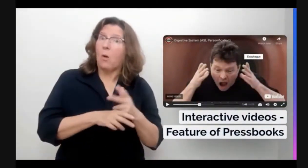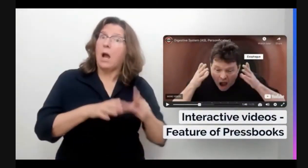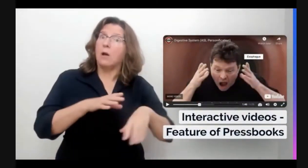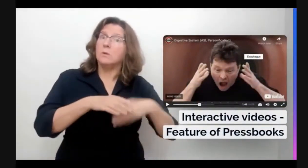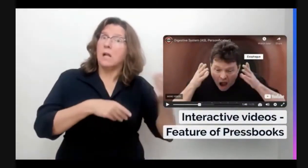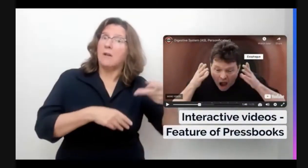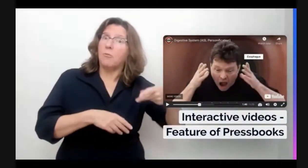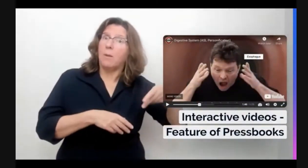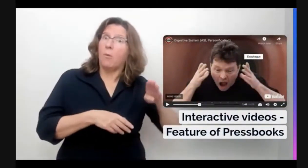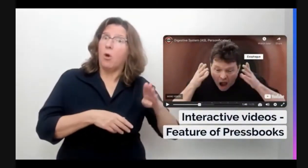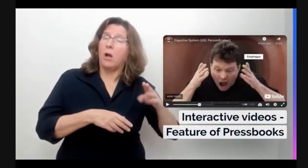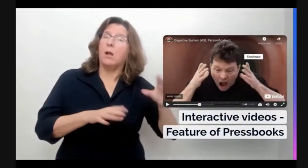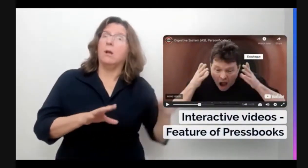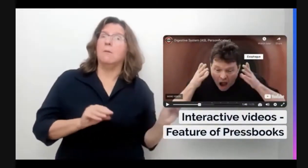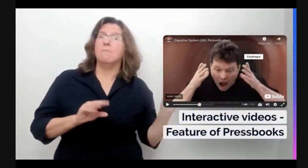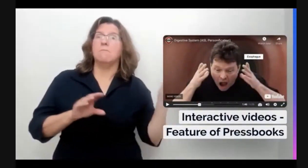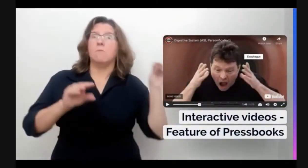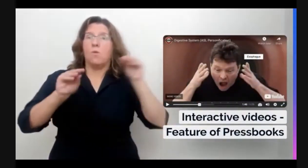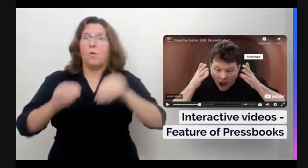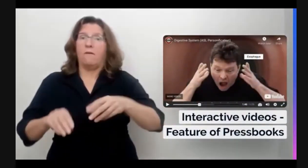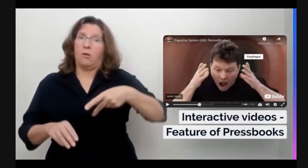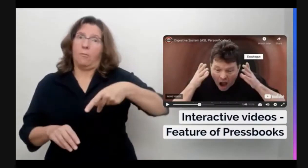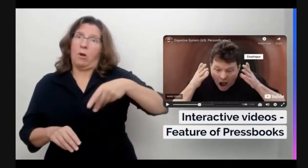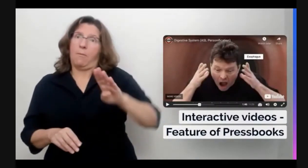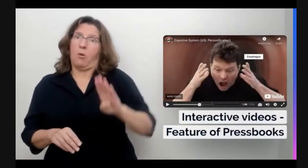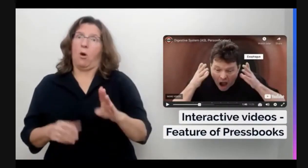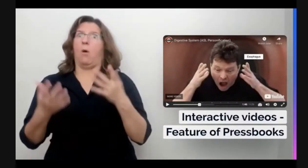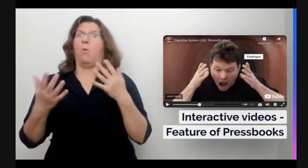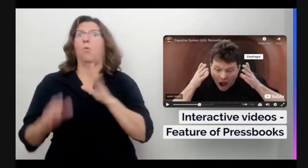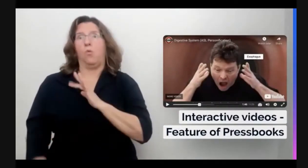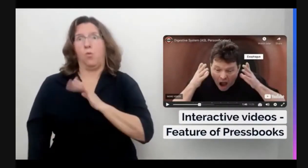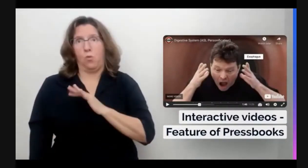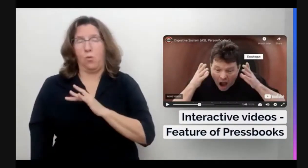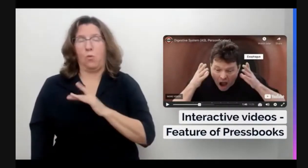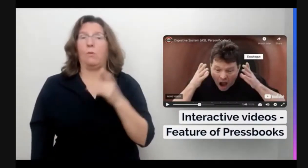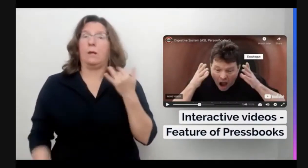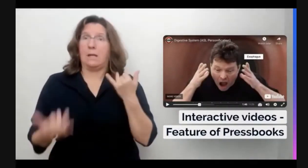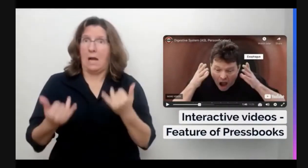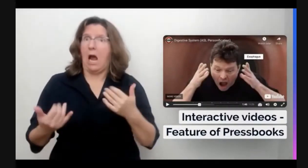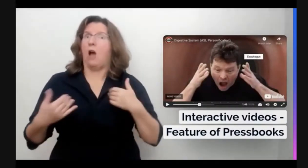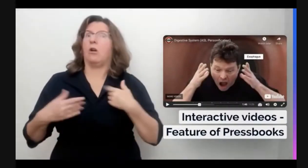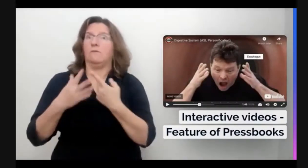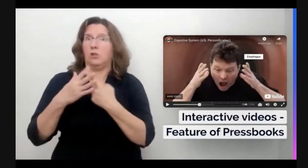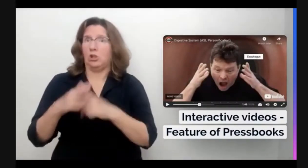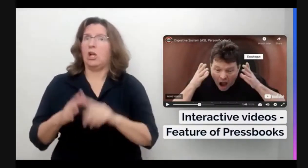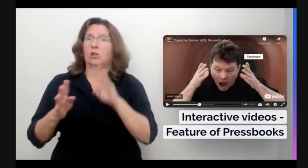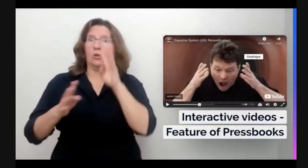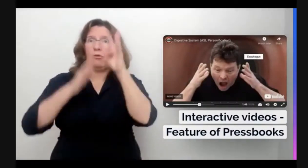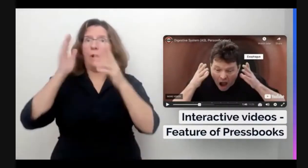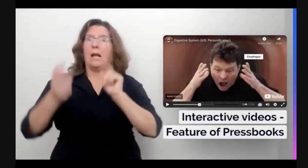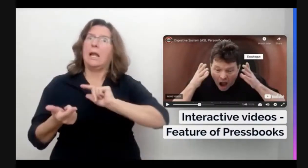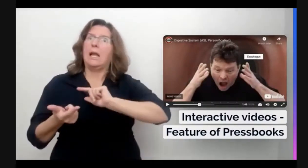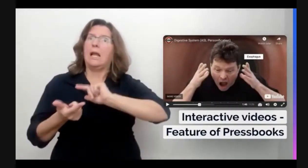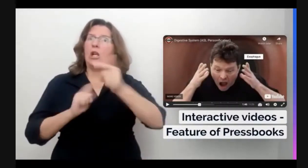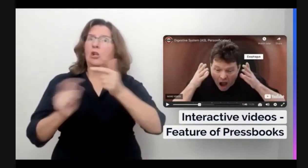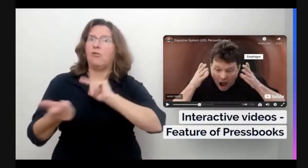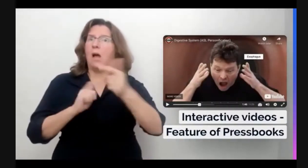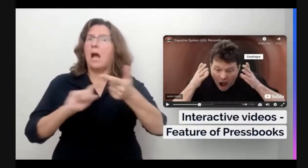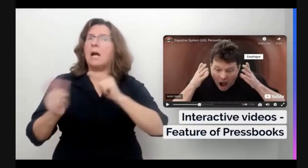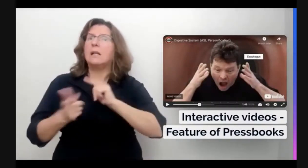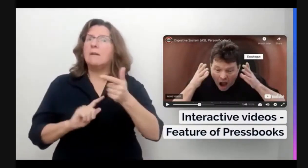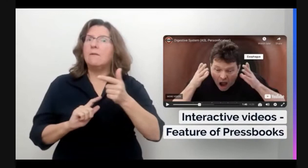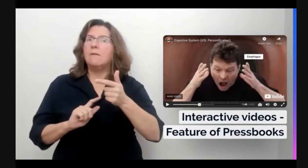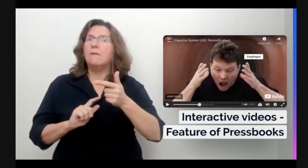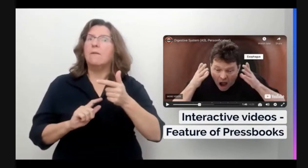Once your video is created and edited to your liking, then it can be embedded into PressBooks. This is when you can